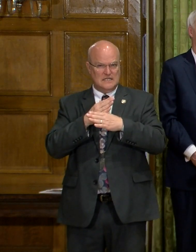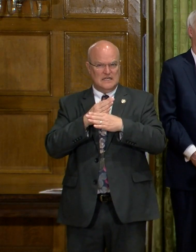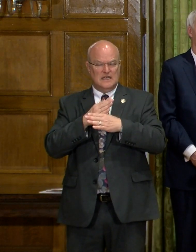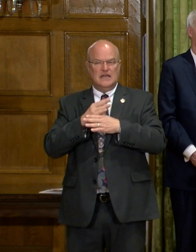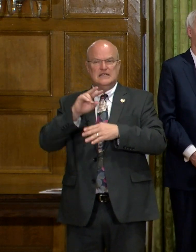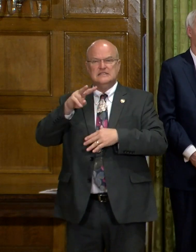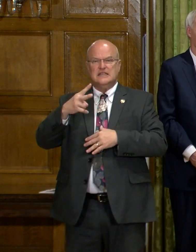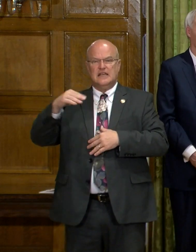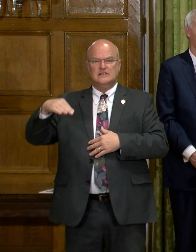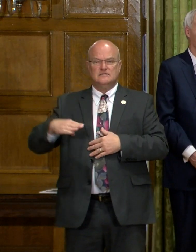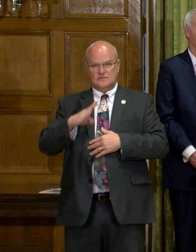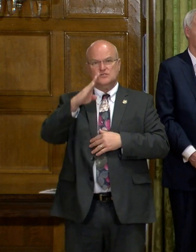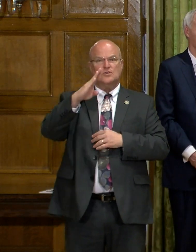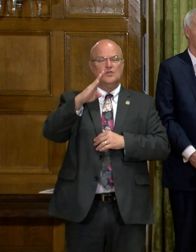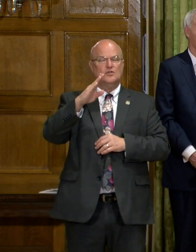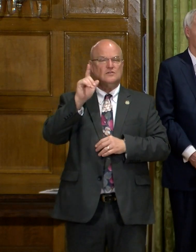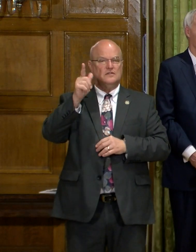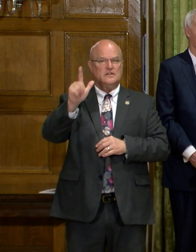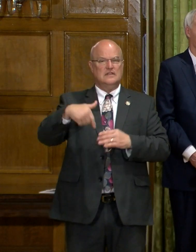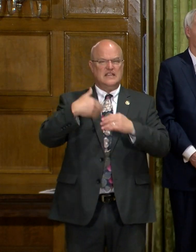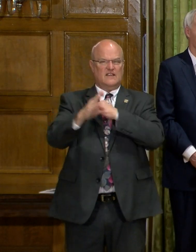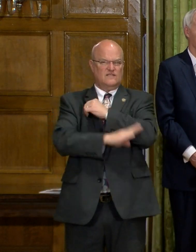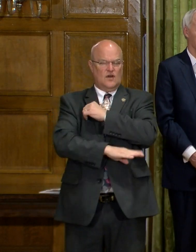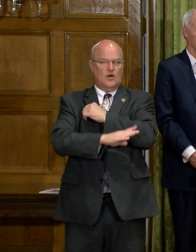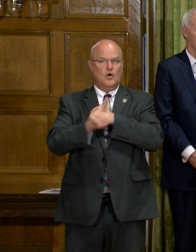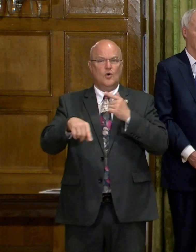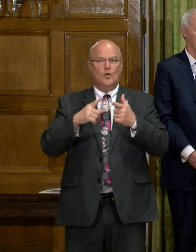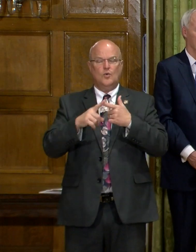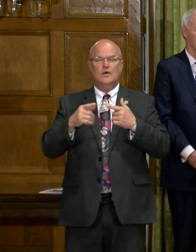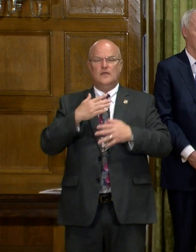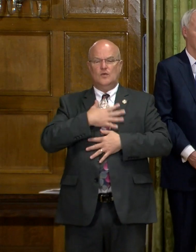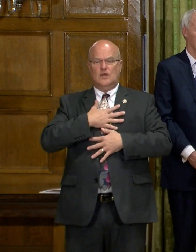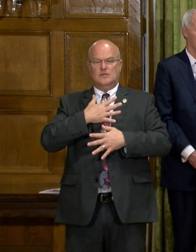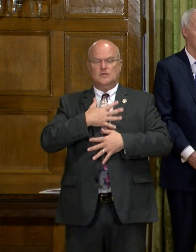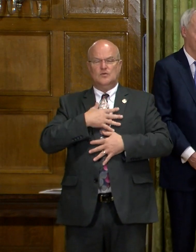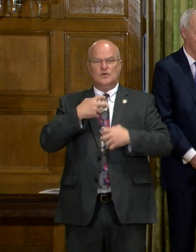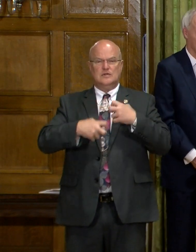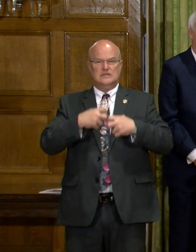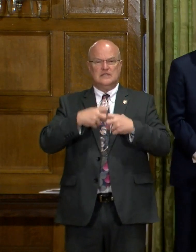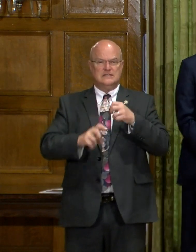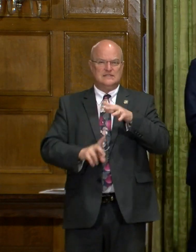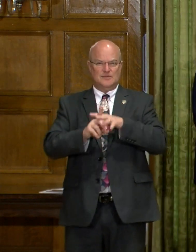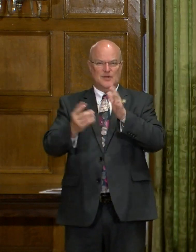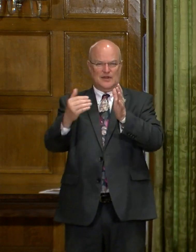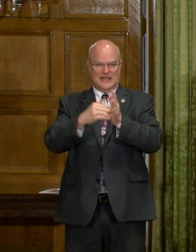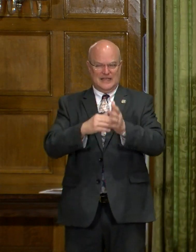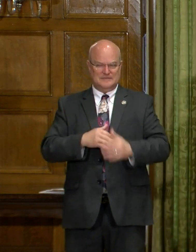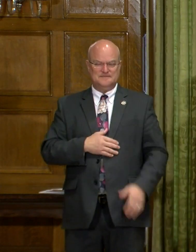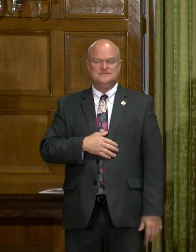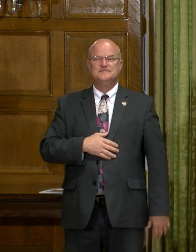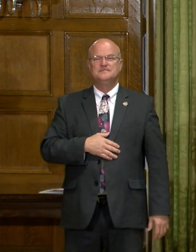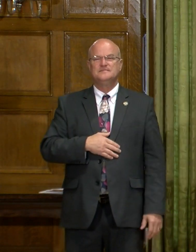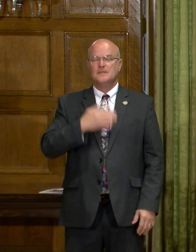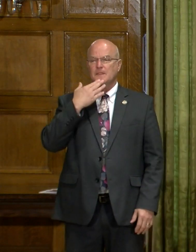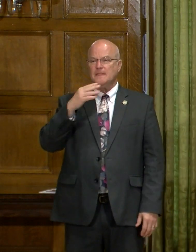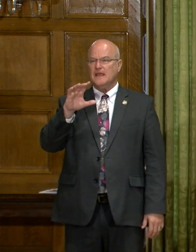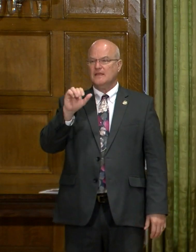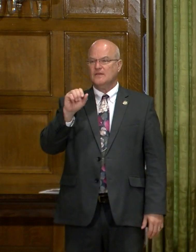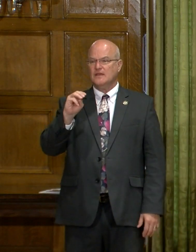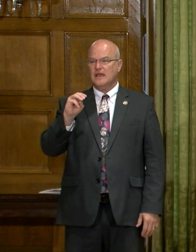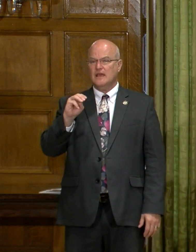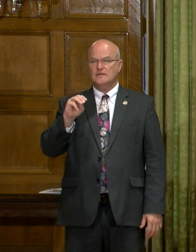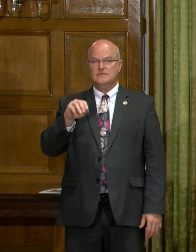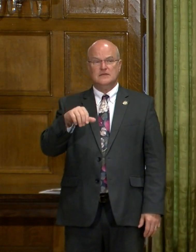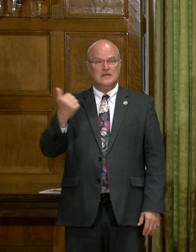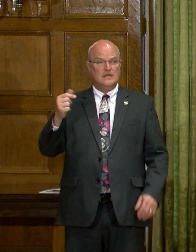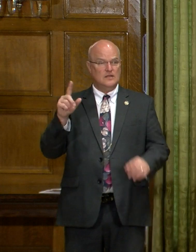big second bump next fall when the respiratory season reappears. Thank you, Cam. With that, we have to take